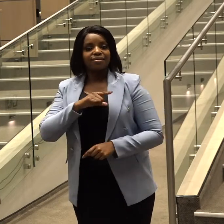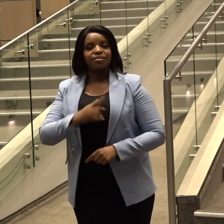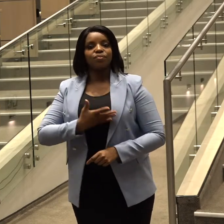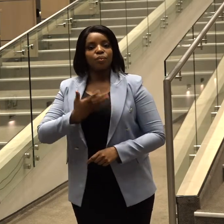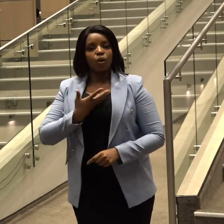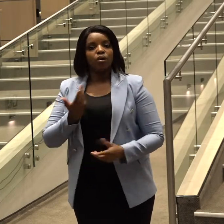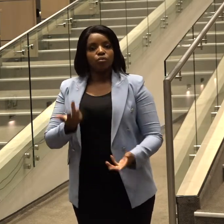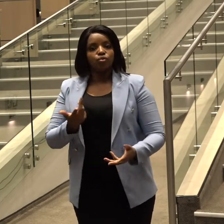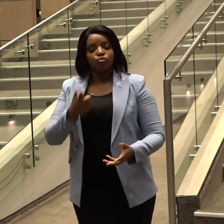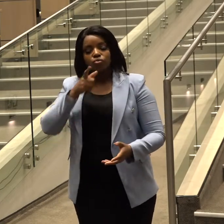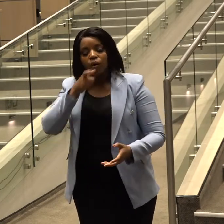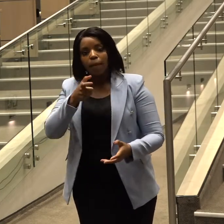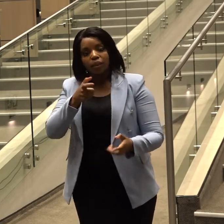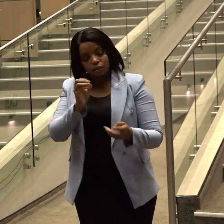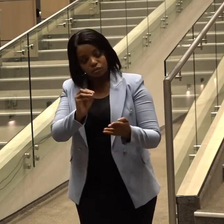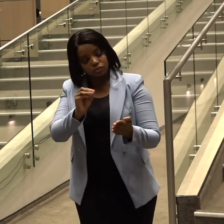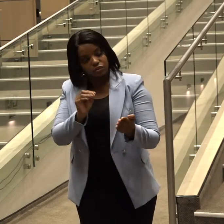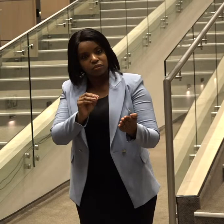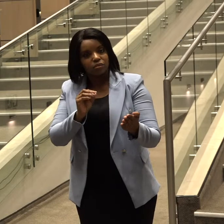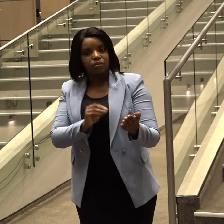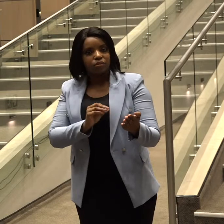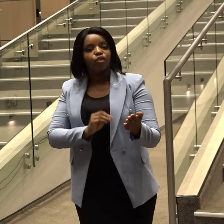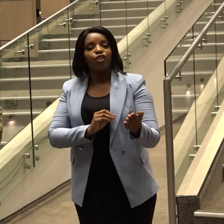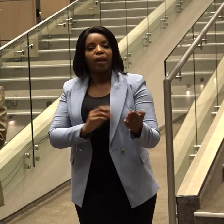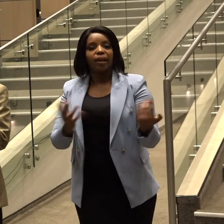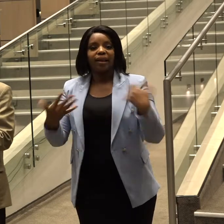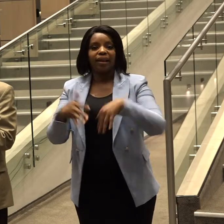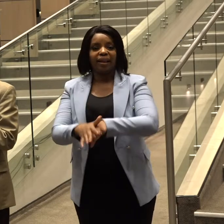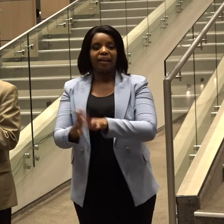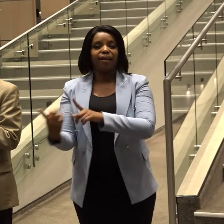towards it being implemented